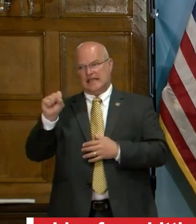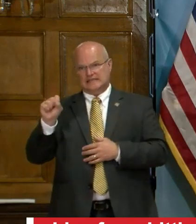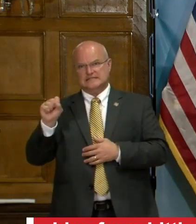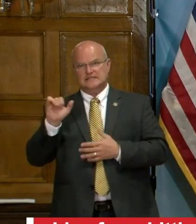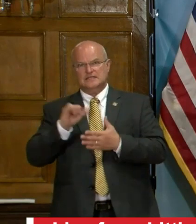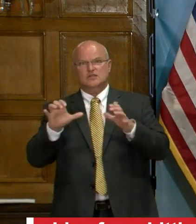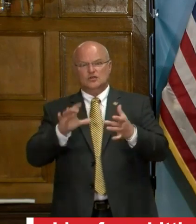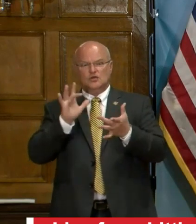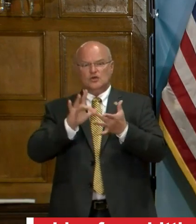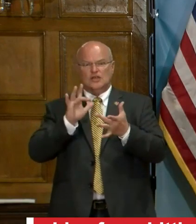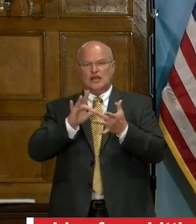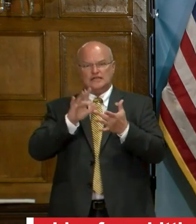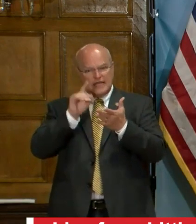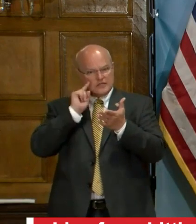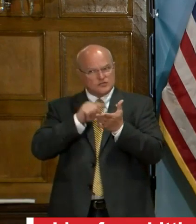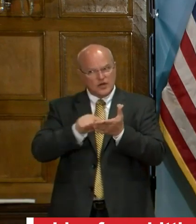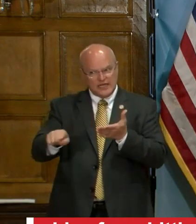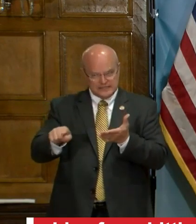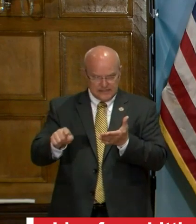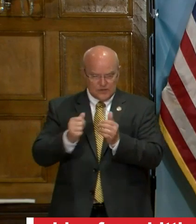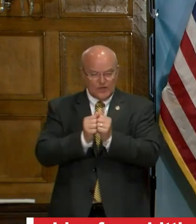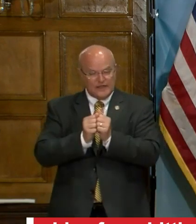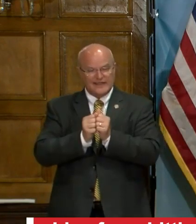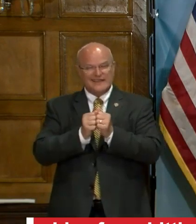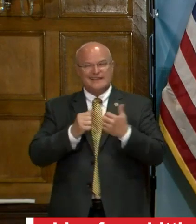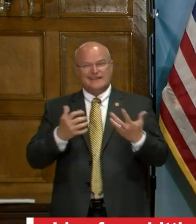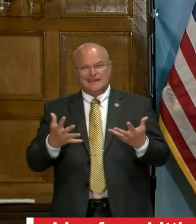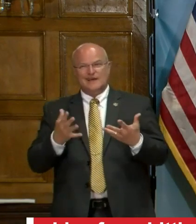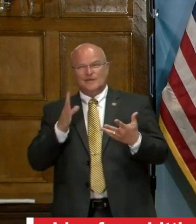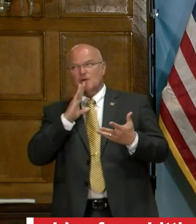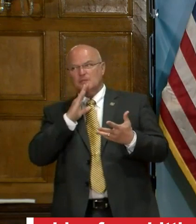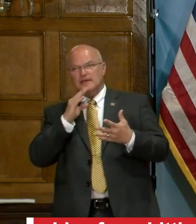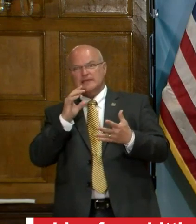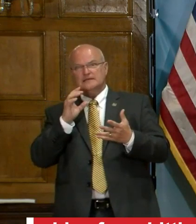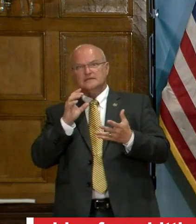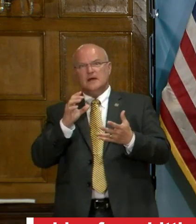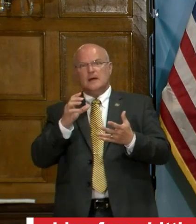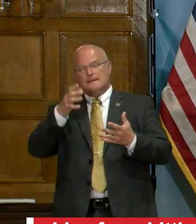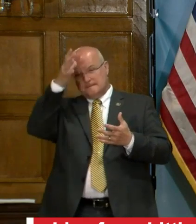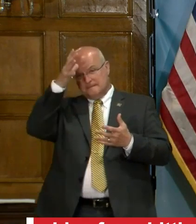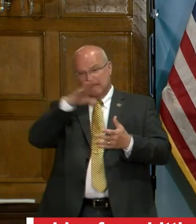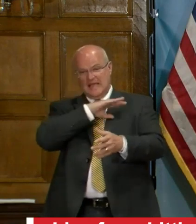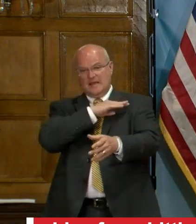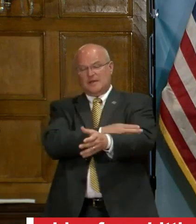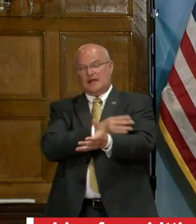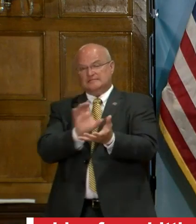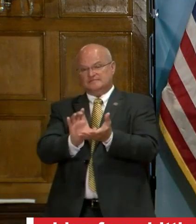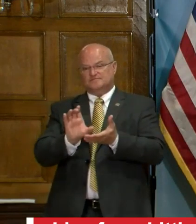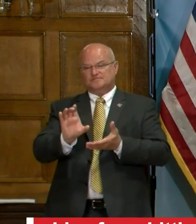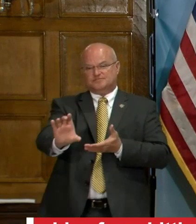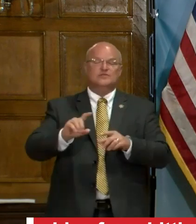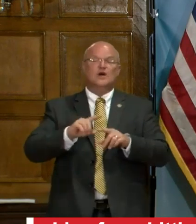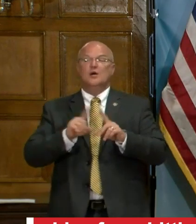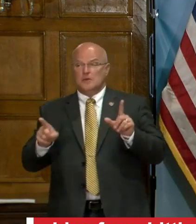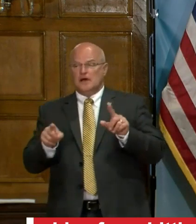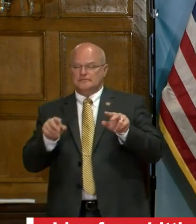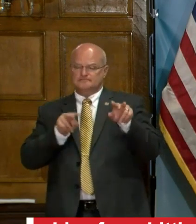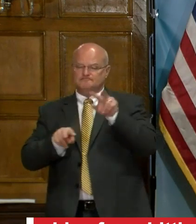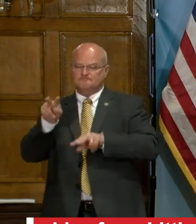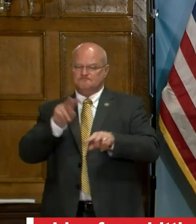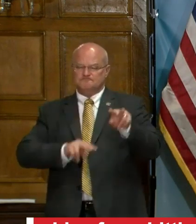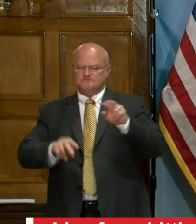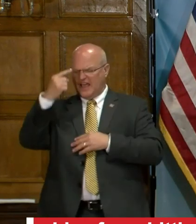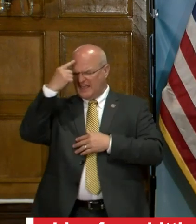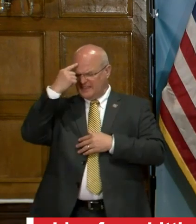the way, to do contact tracing on. That's going to be an investment of manpower, but they'll be looking at that. I